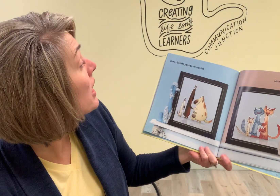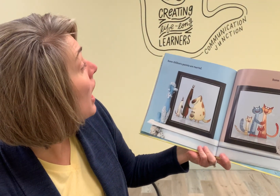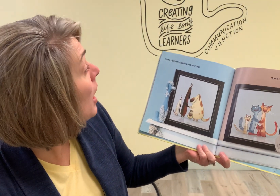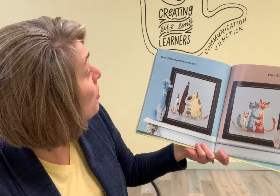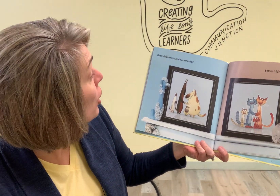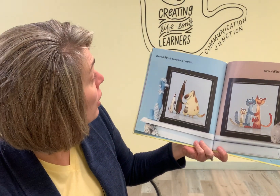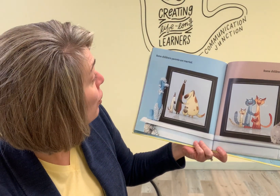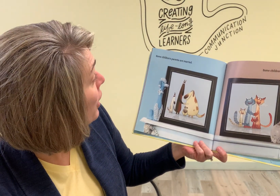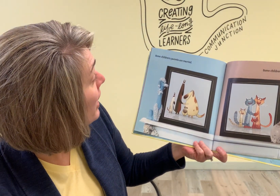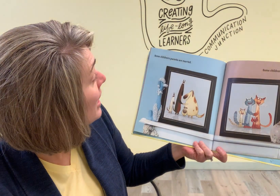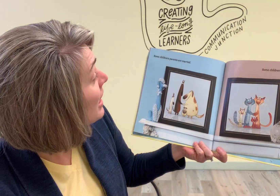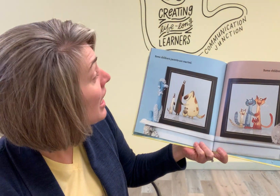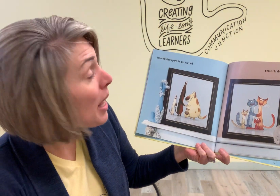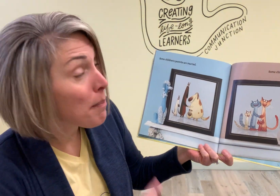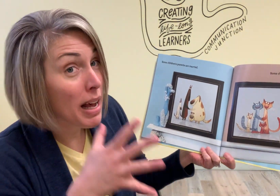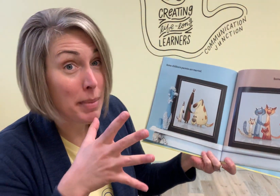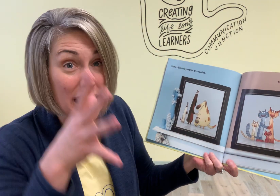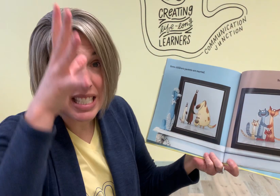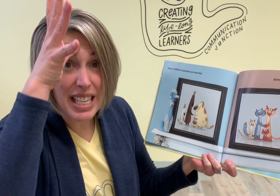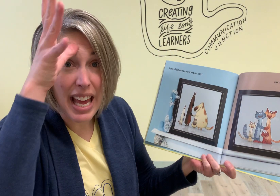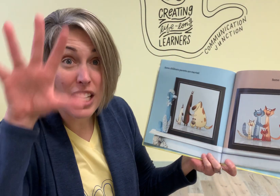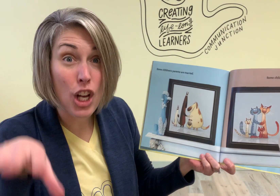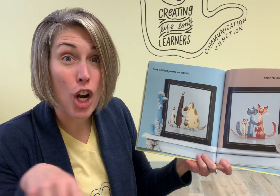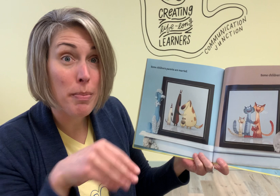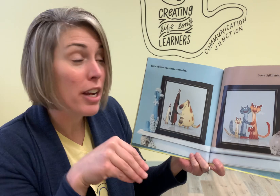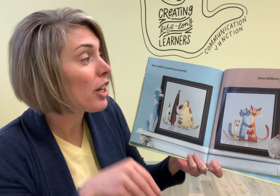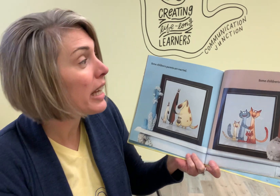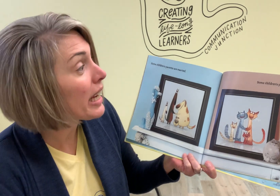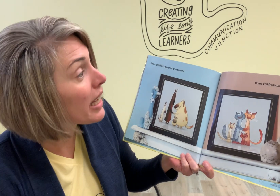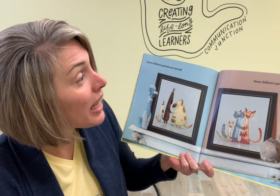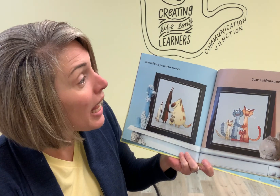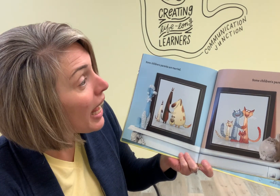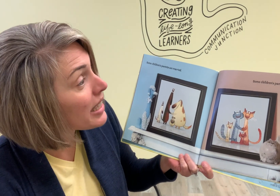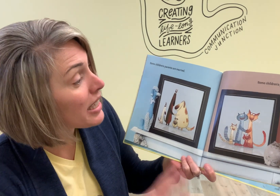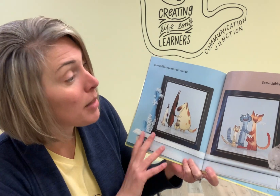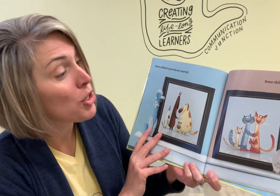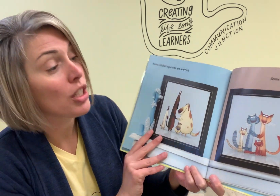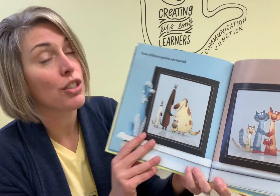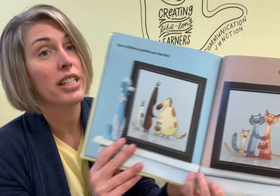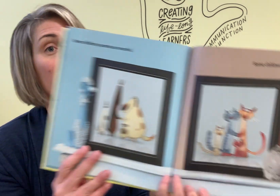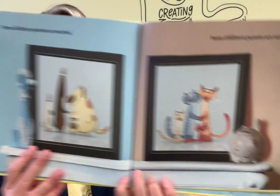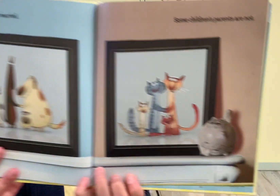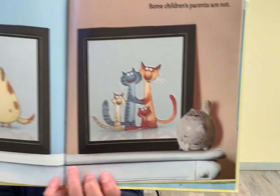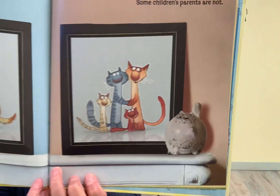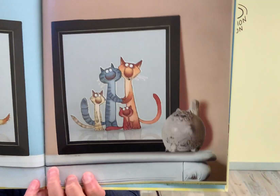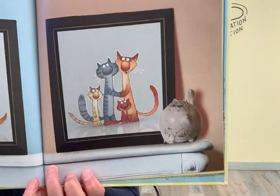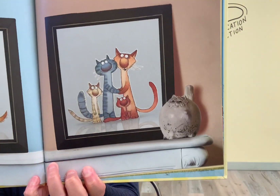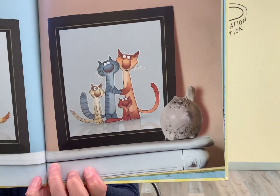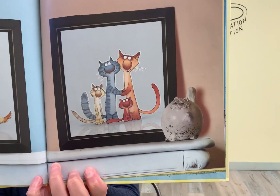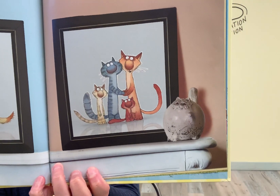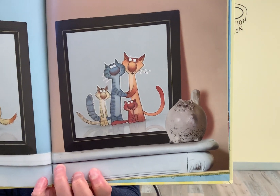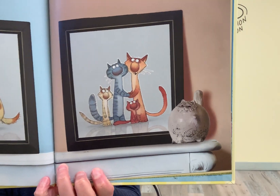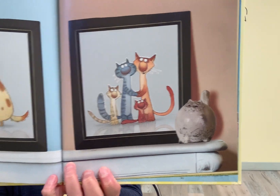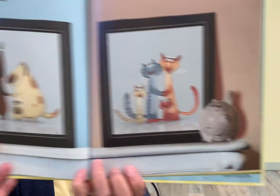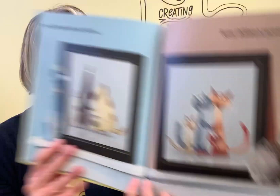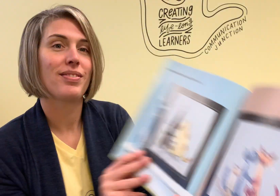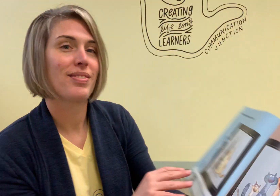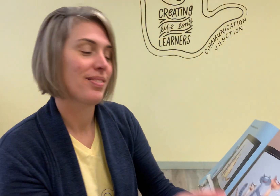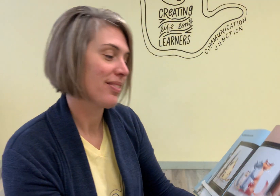Some children's mommies and daddies are married, and some children's are not.